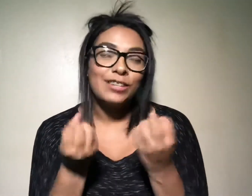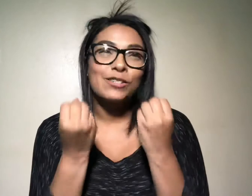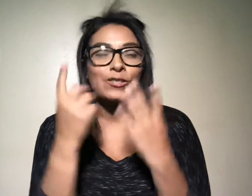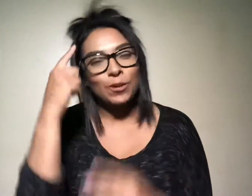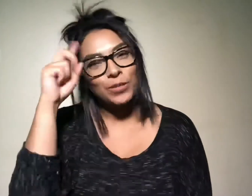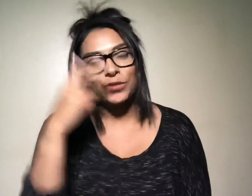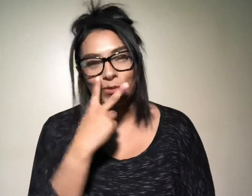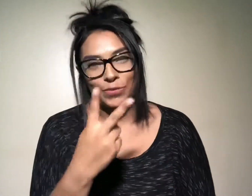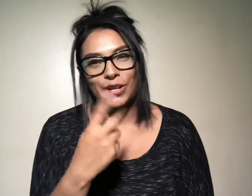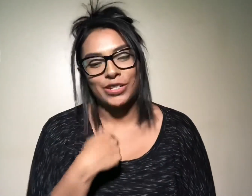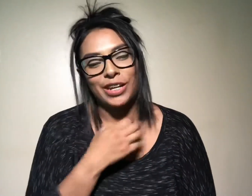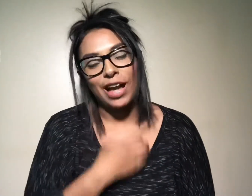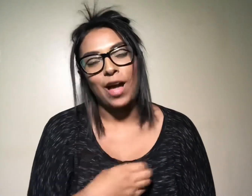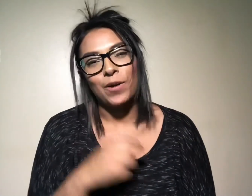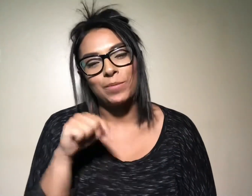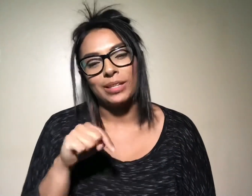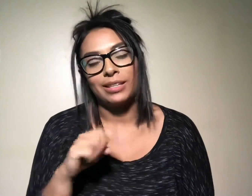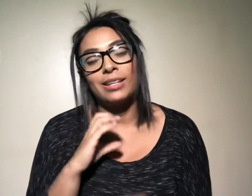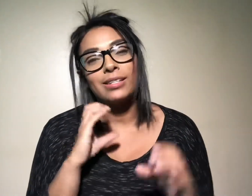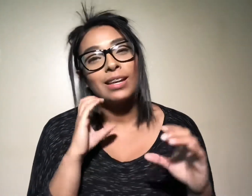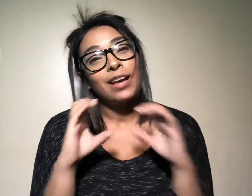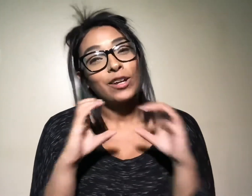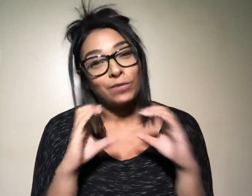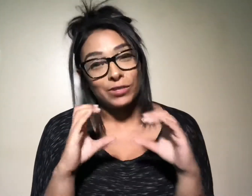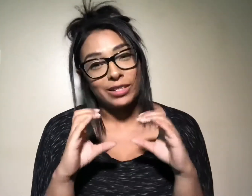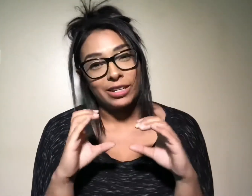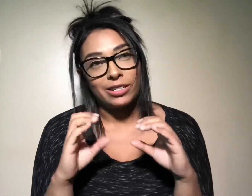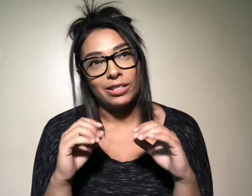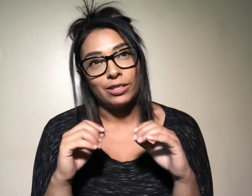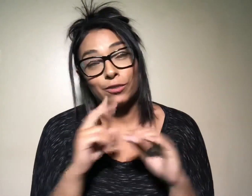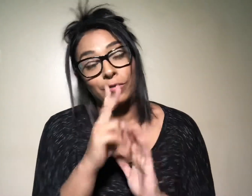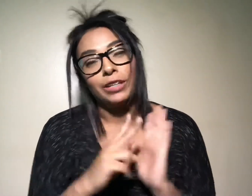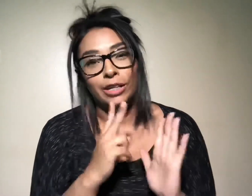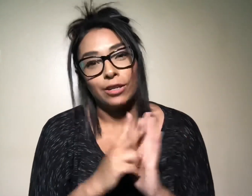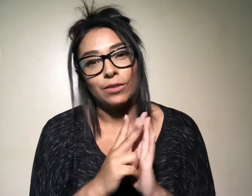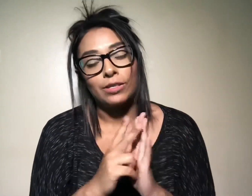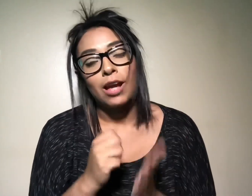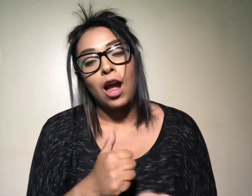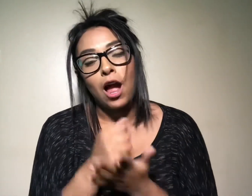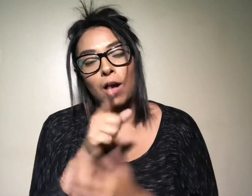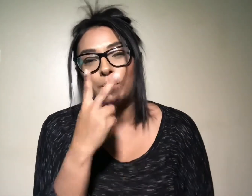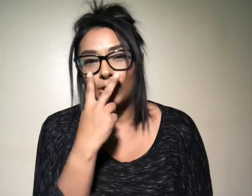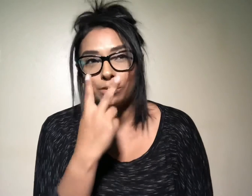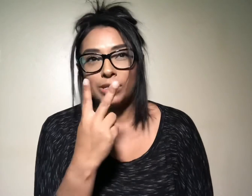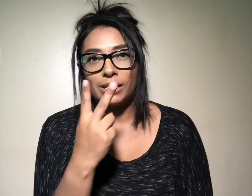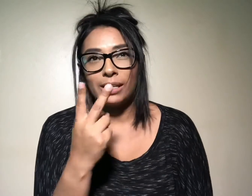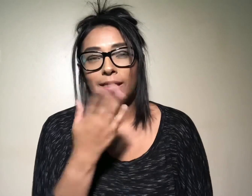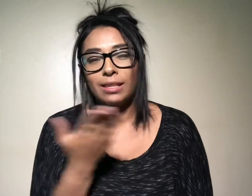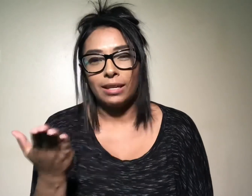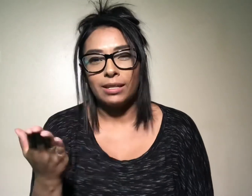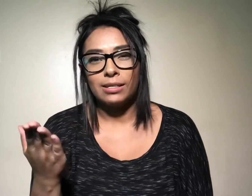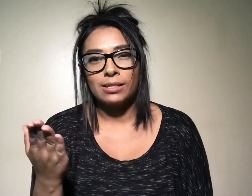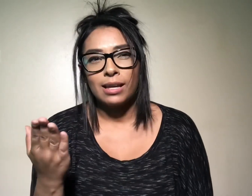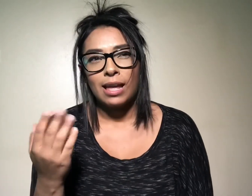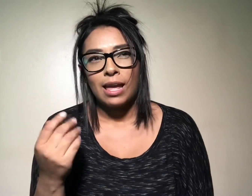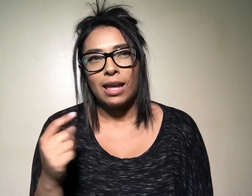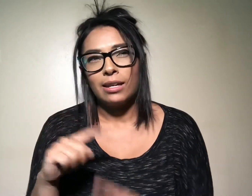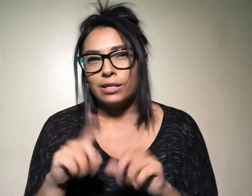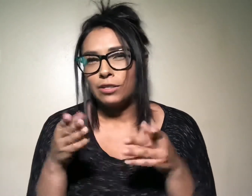Thank you so much for watching. I hope that these conversations and videos help you see things